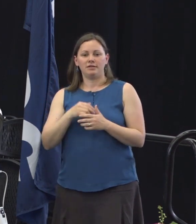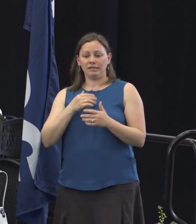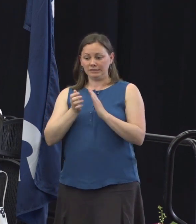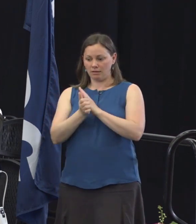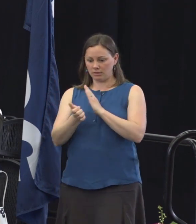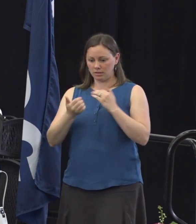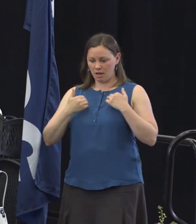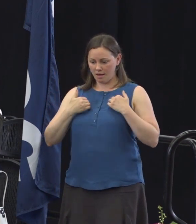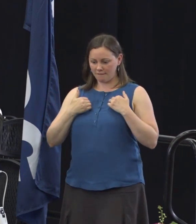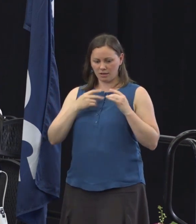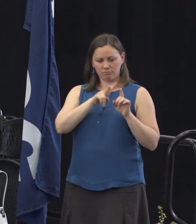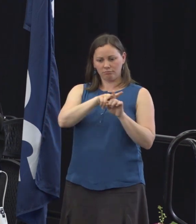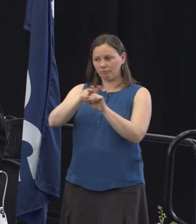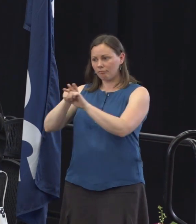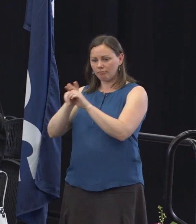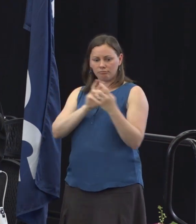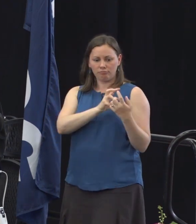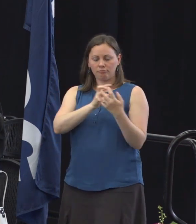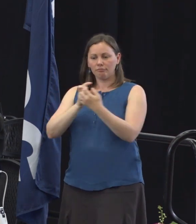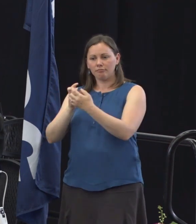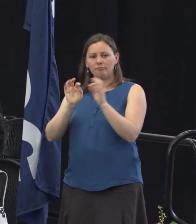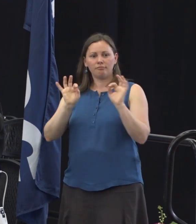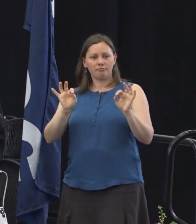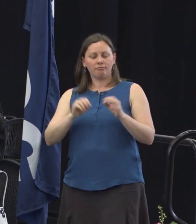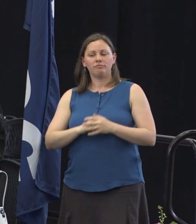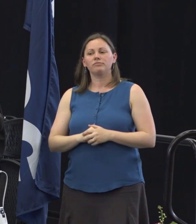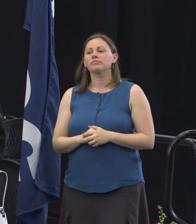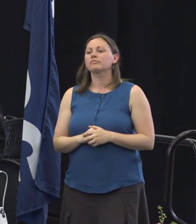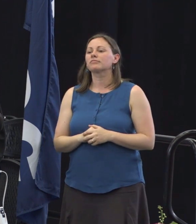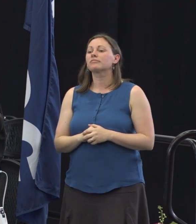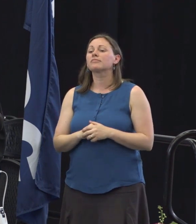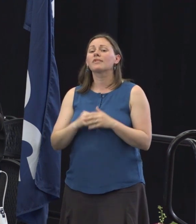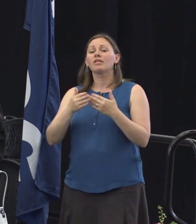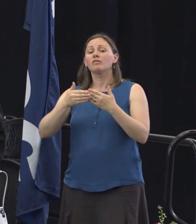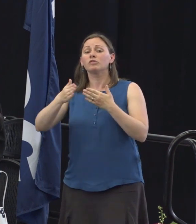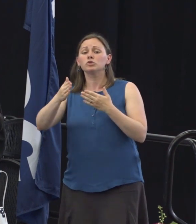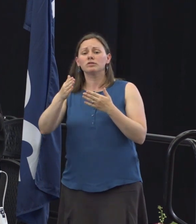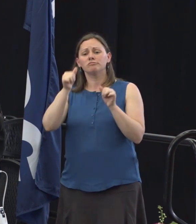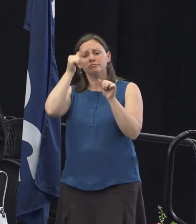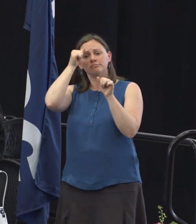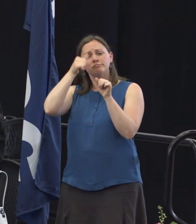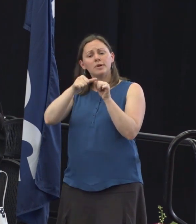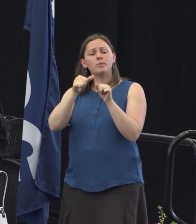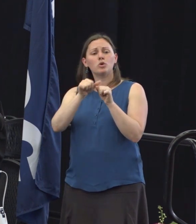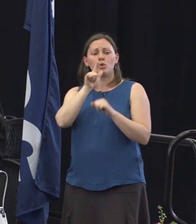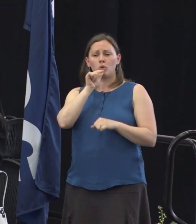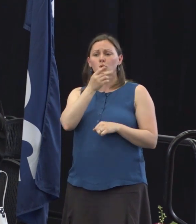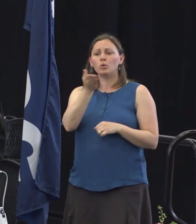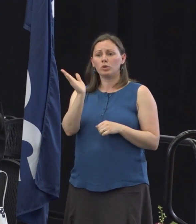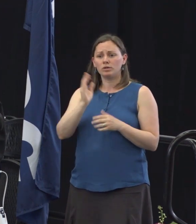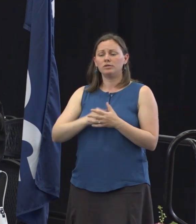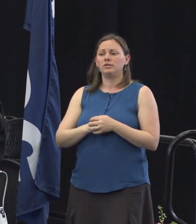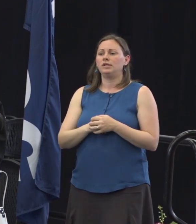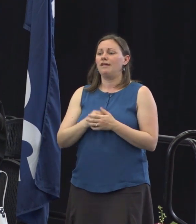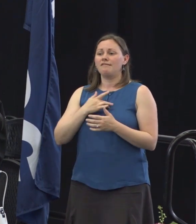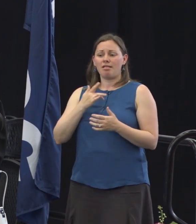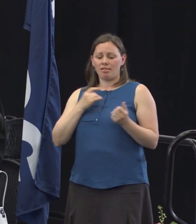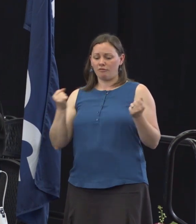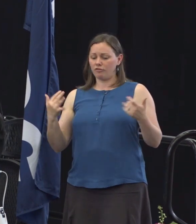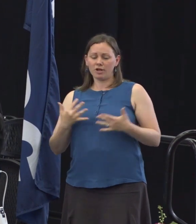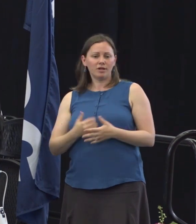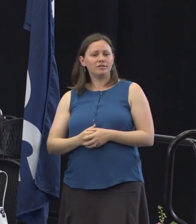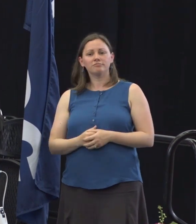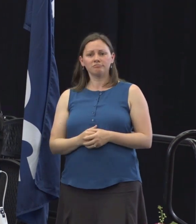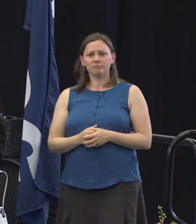hide. As we go out, we need to remember how excellent we are, no matter what we do. Don't be afraid to